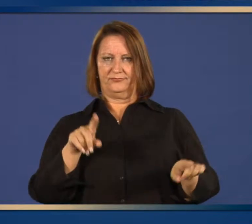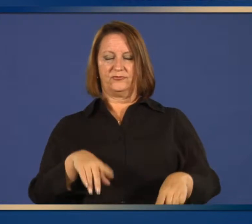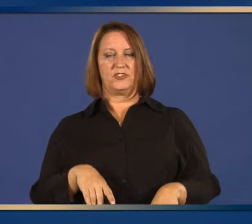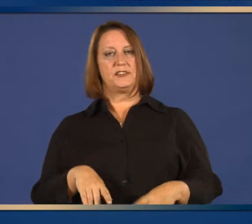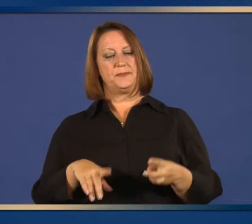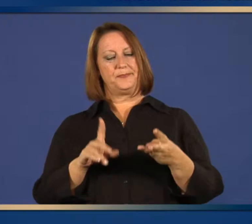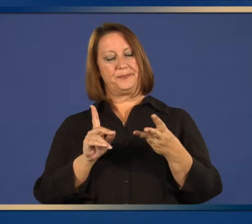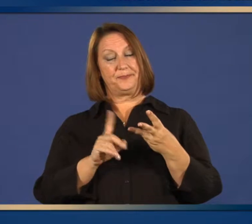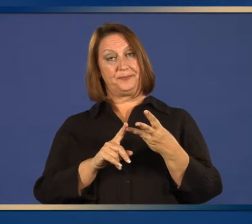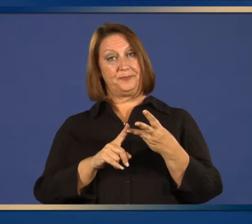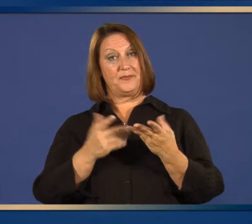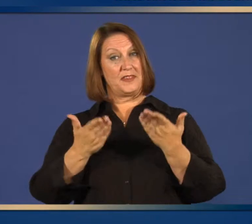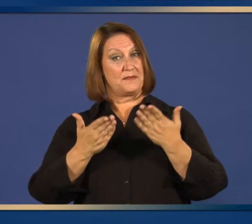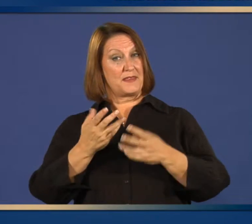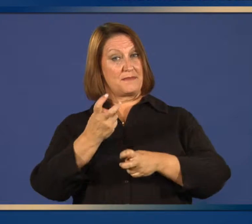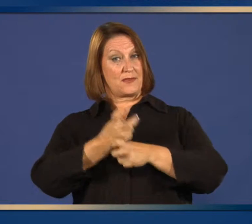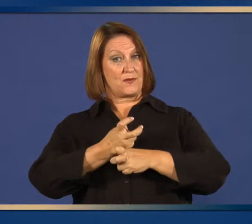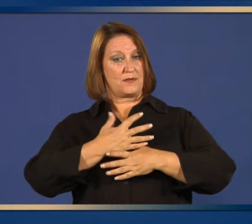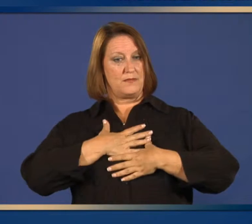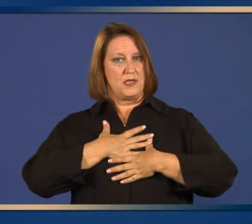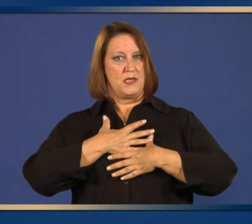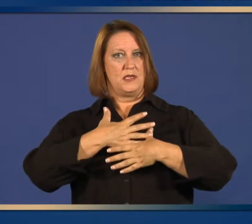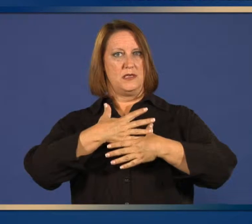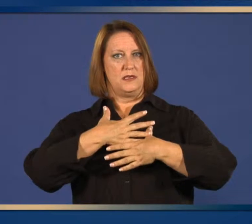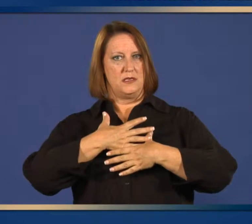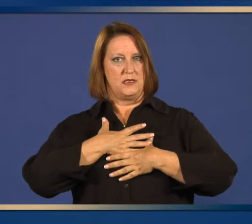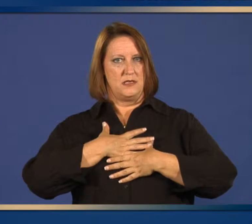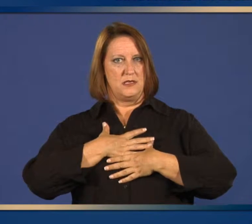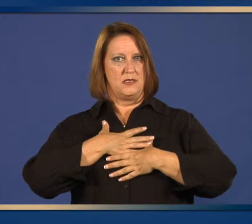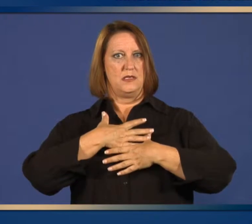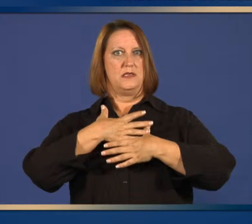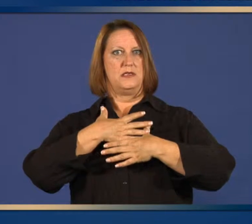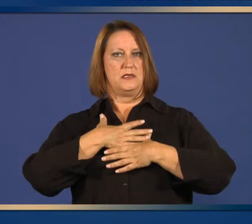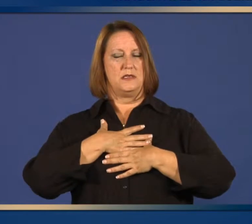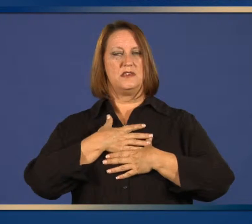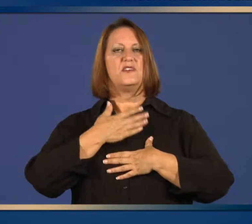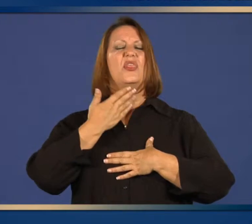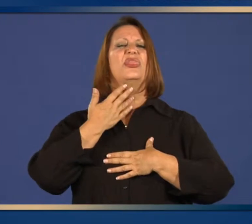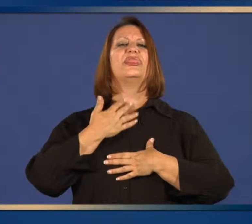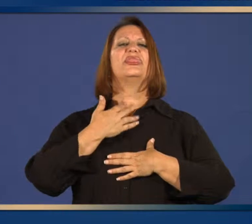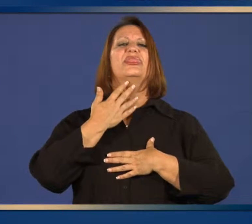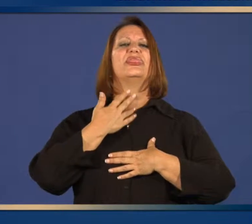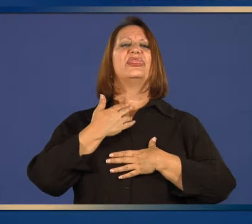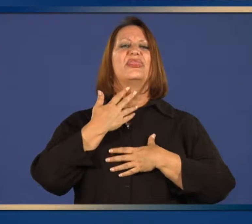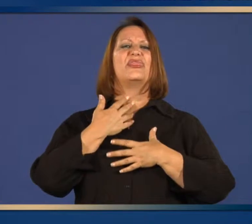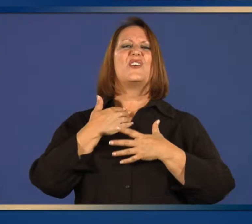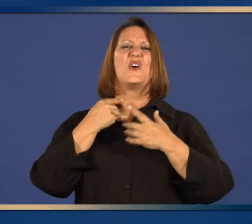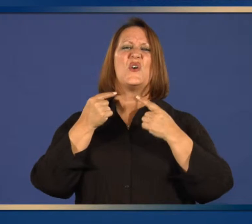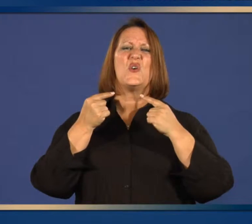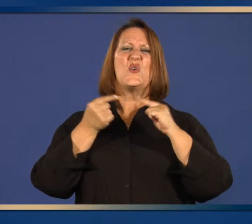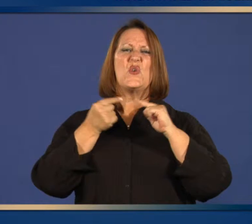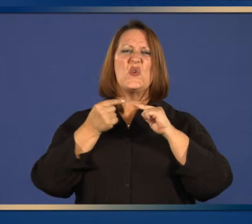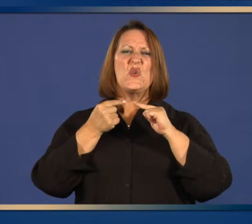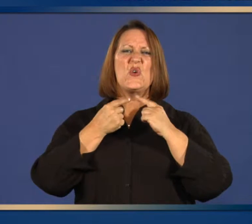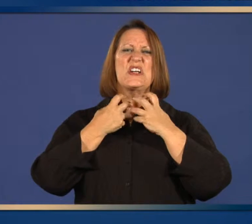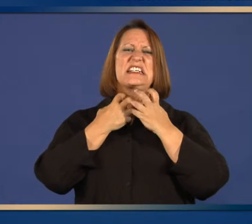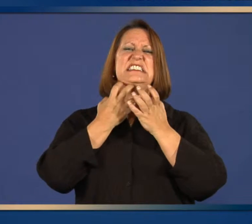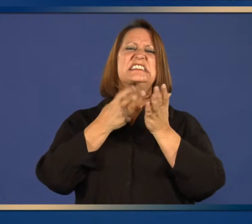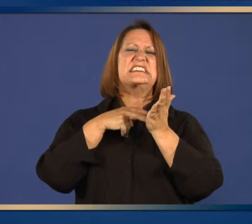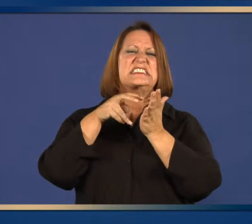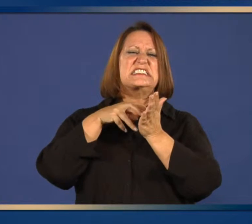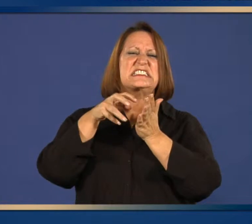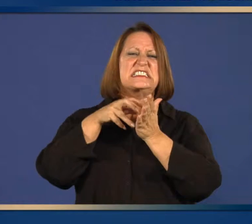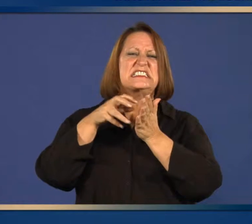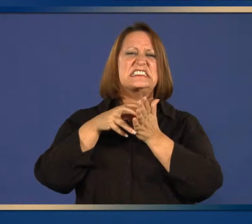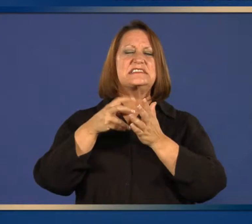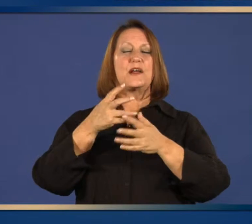Signs of a severe allergic reaction can include difficulty breathing, hoarseness or